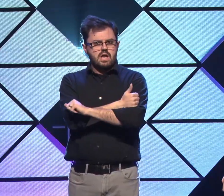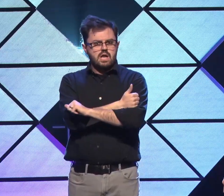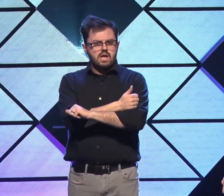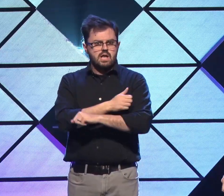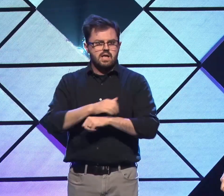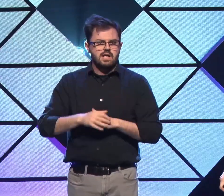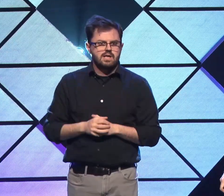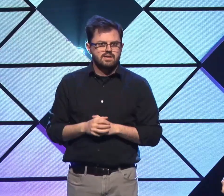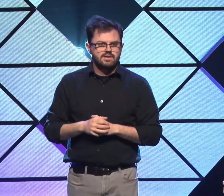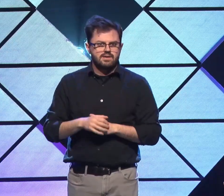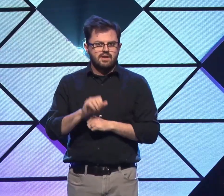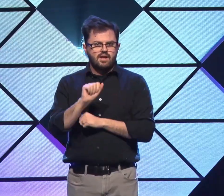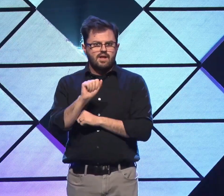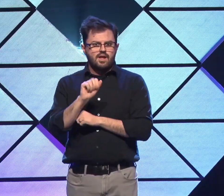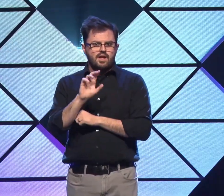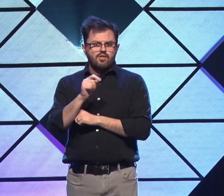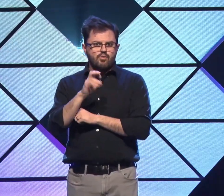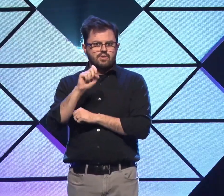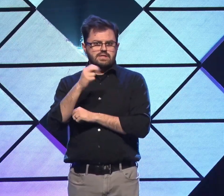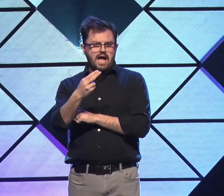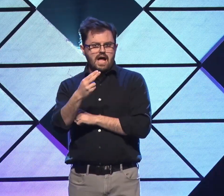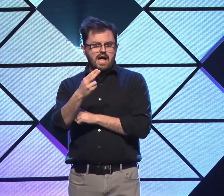That's for the South Park fans in here, sorry.